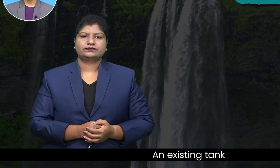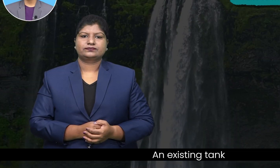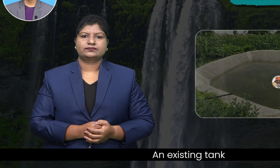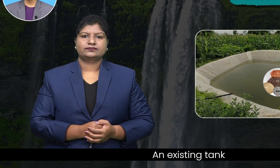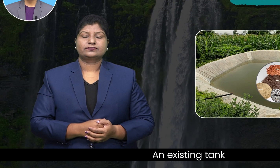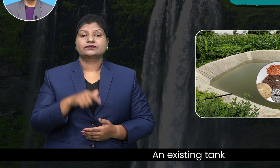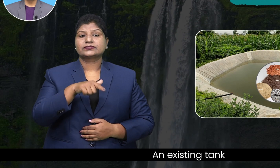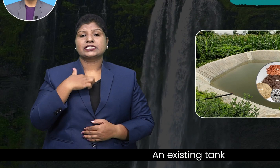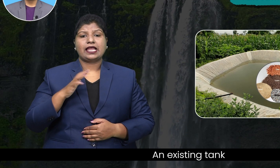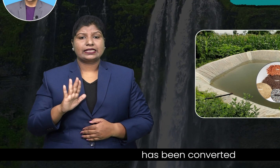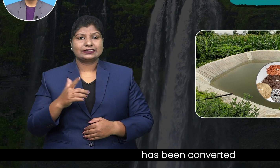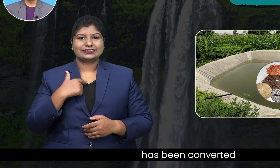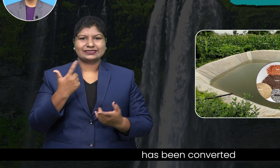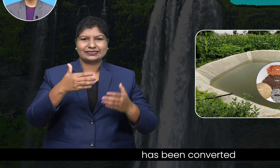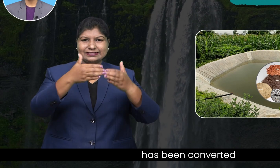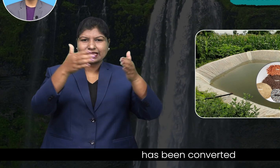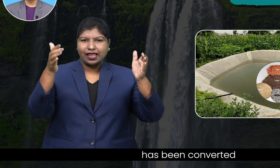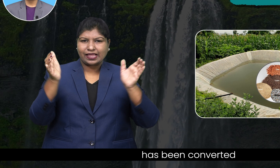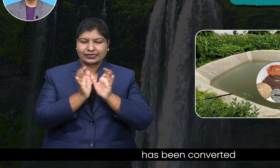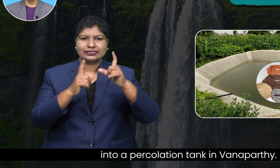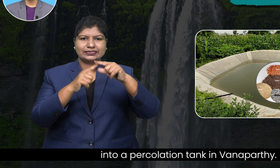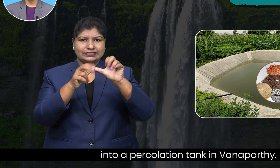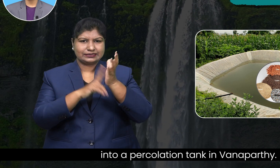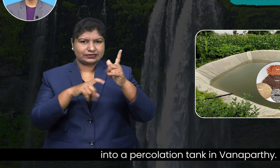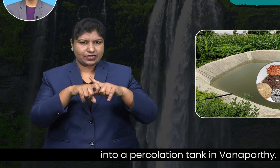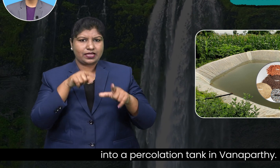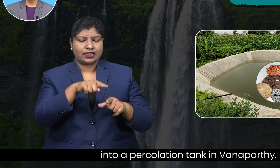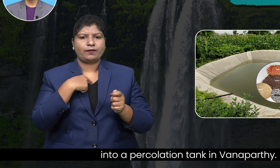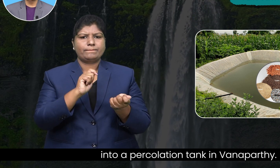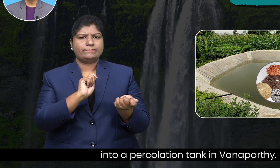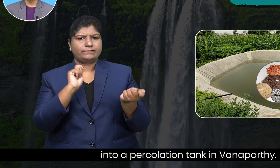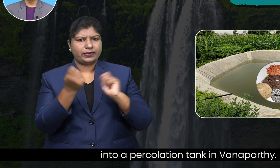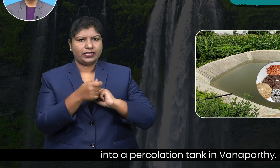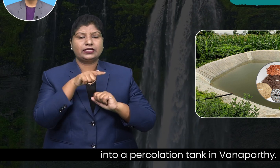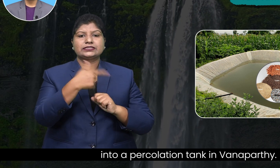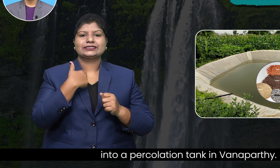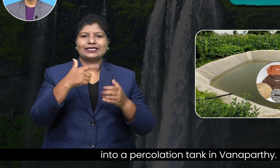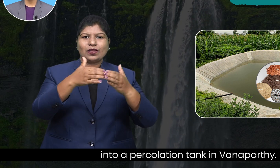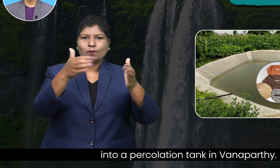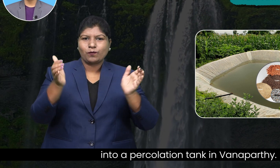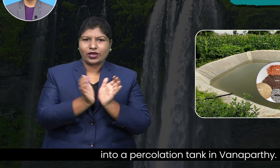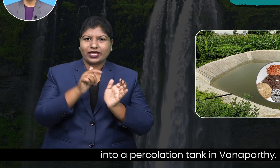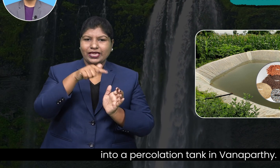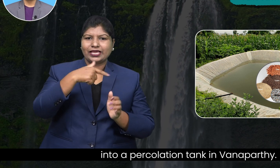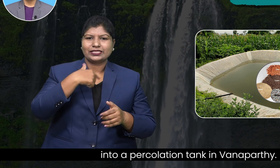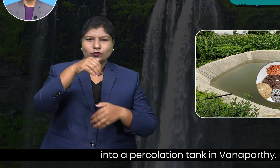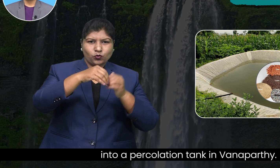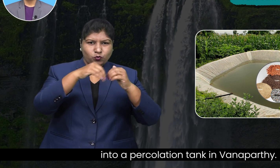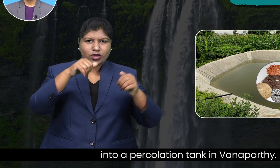An existing tank has been converted into a percolation tank in Vanaparthi.